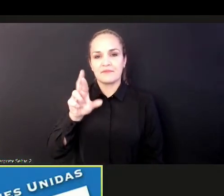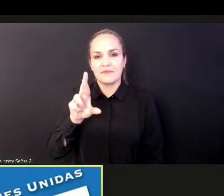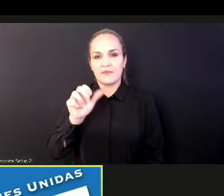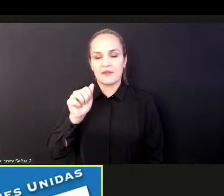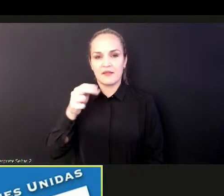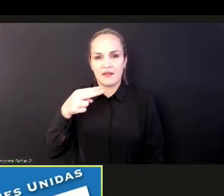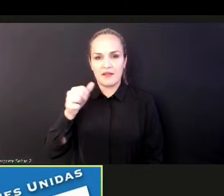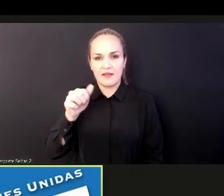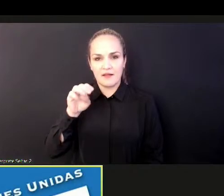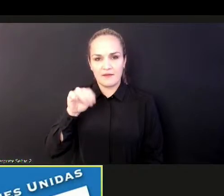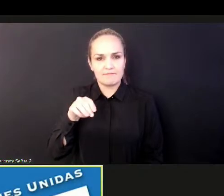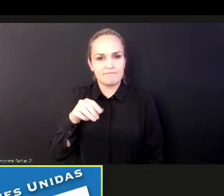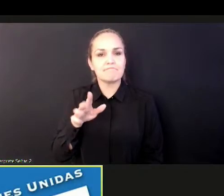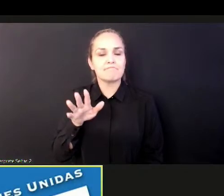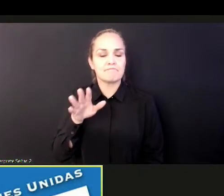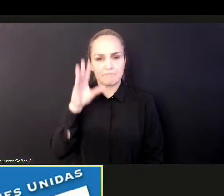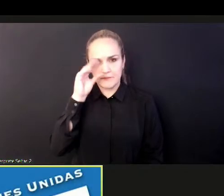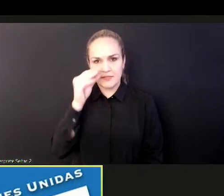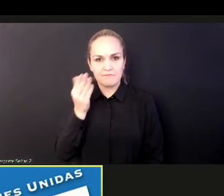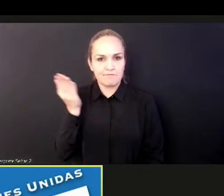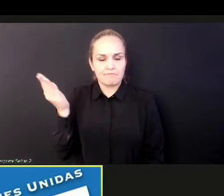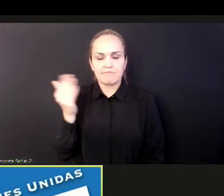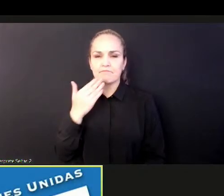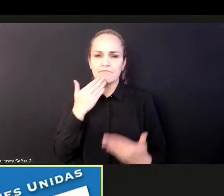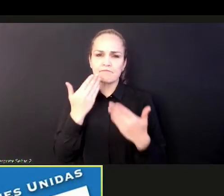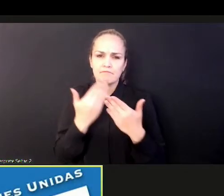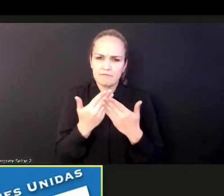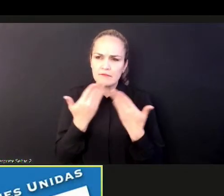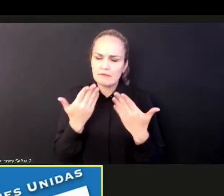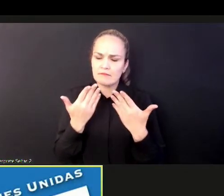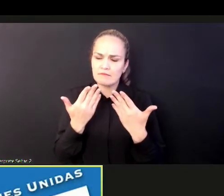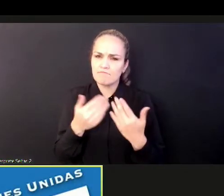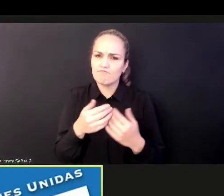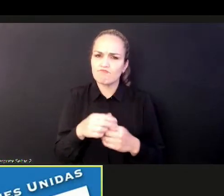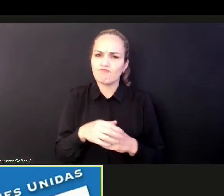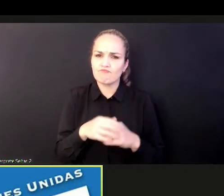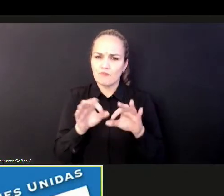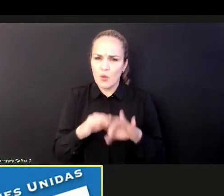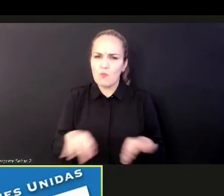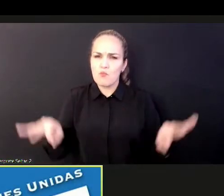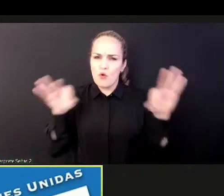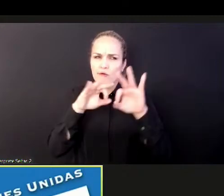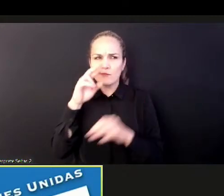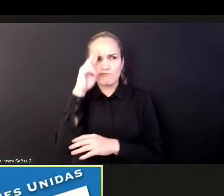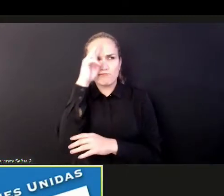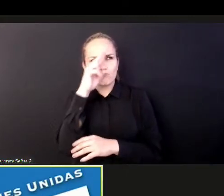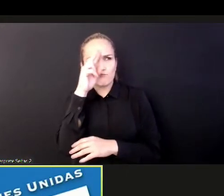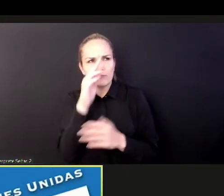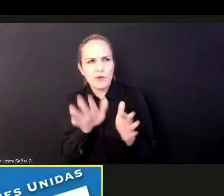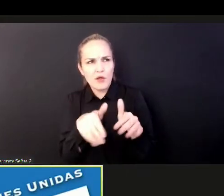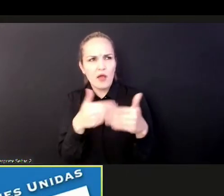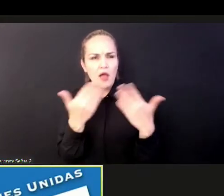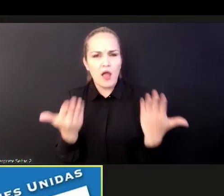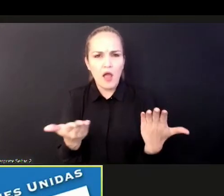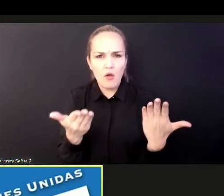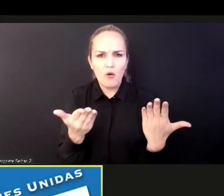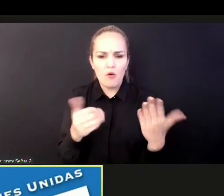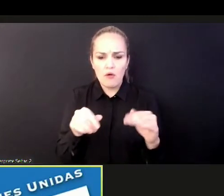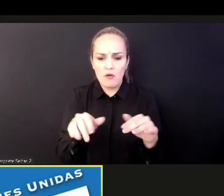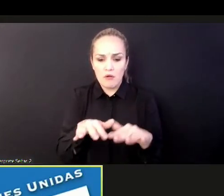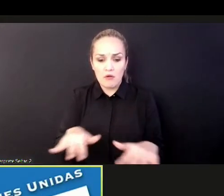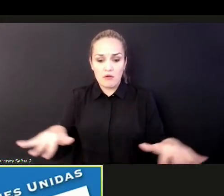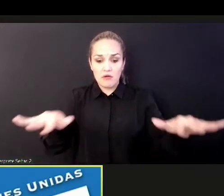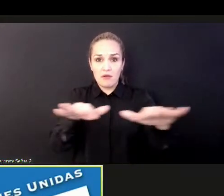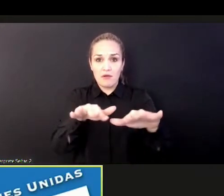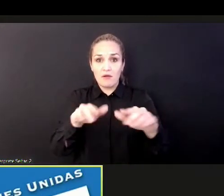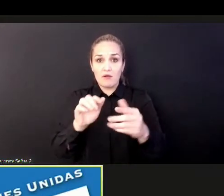the tourism sector. And really, that is the foundation also to work whatever initiative regarding sustainability. Thank